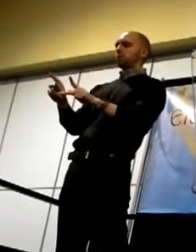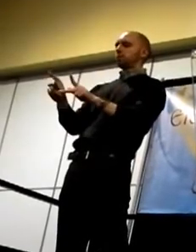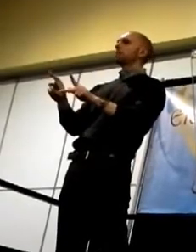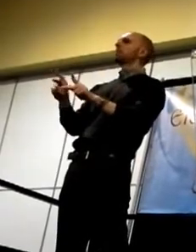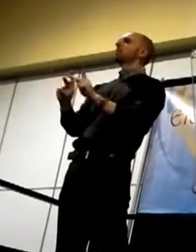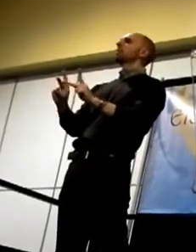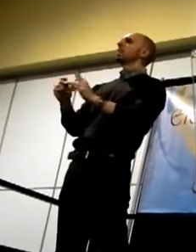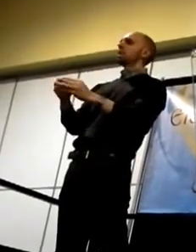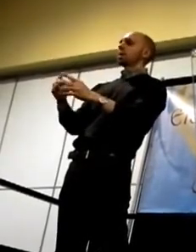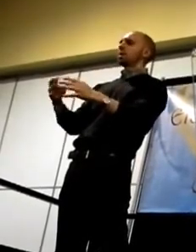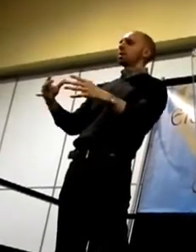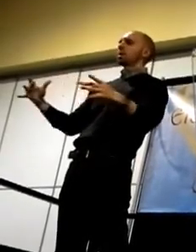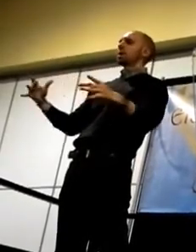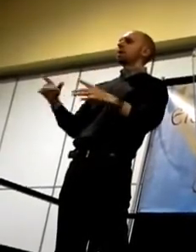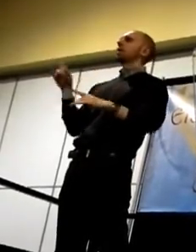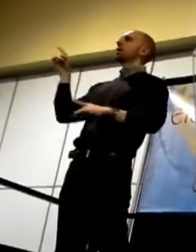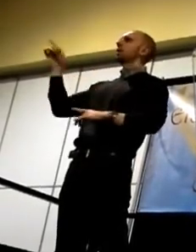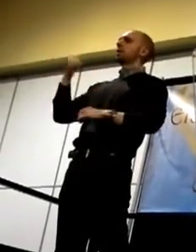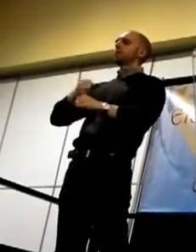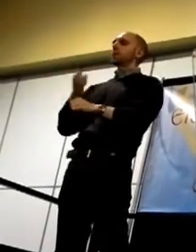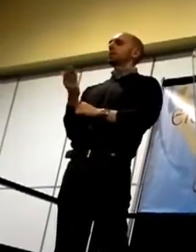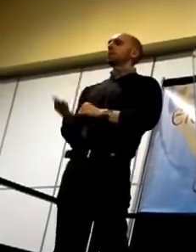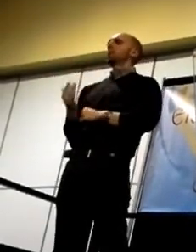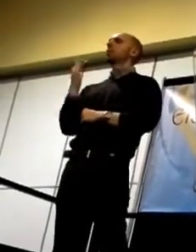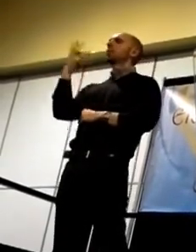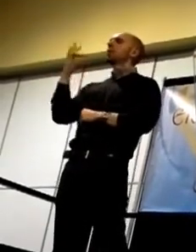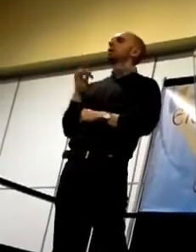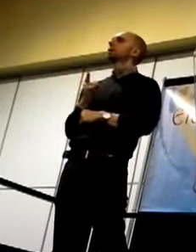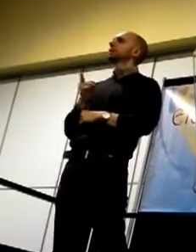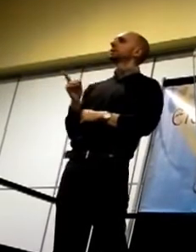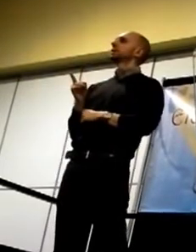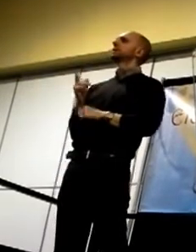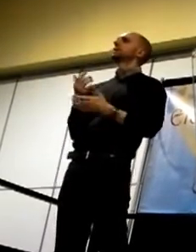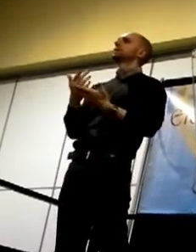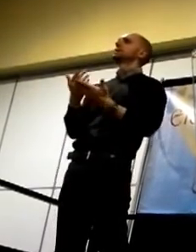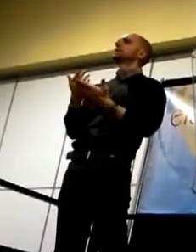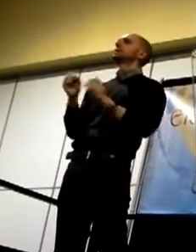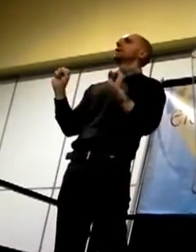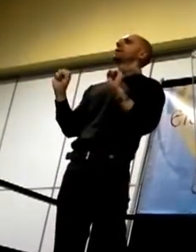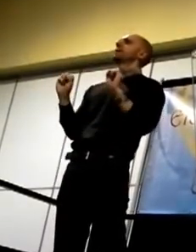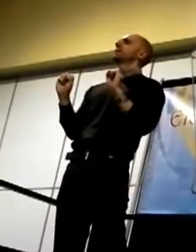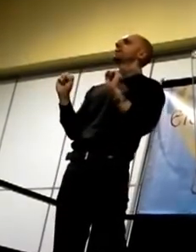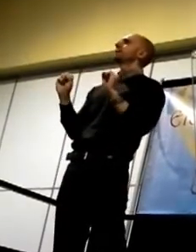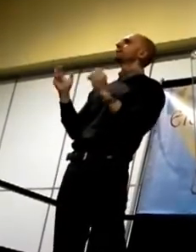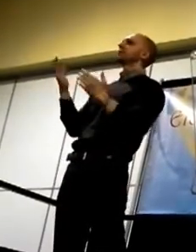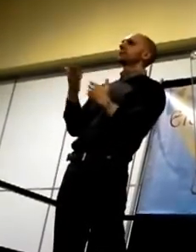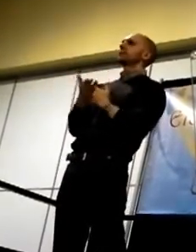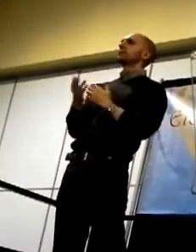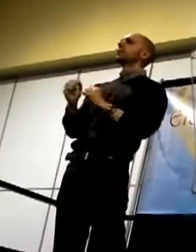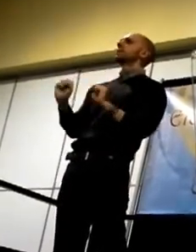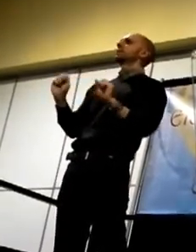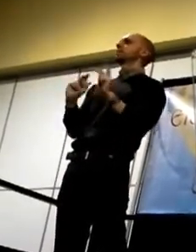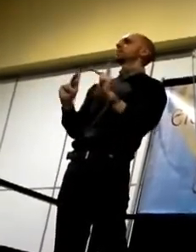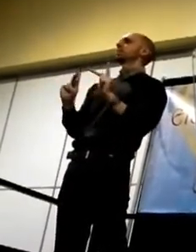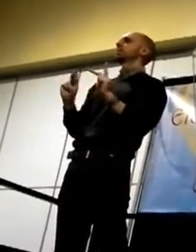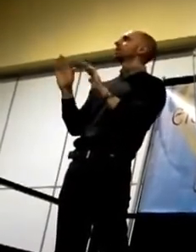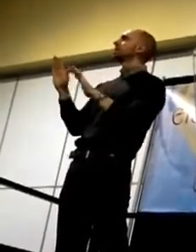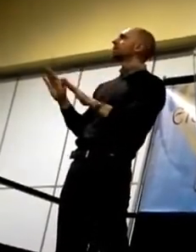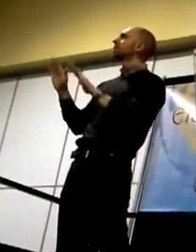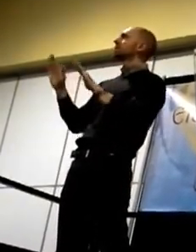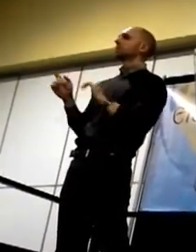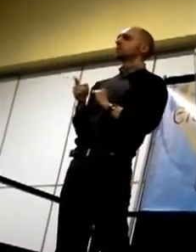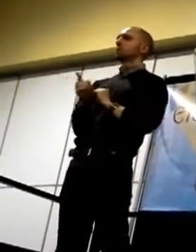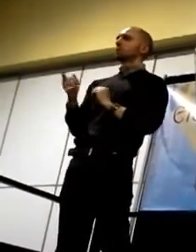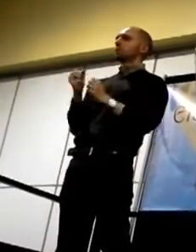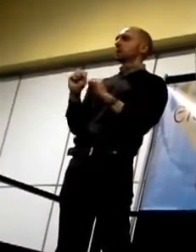If you want to be saved at the personal level, if you want humanity to be saved, if you want your community